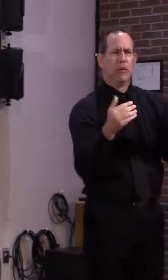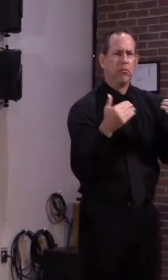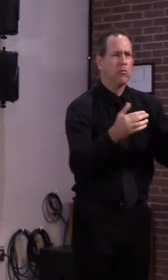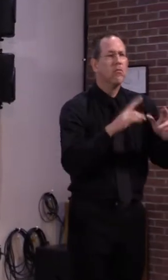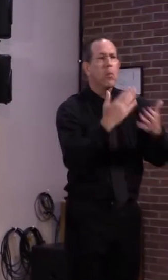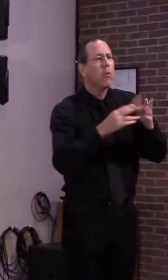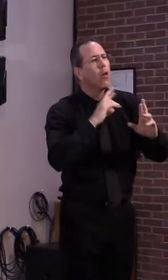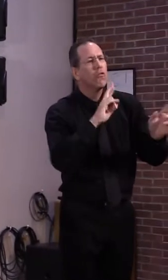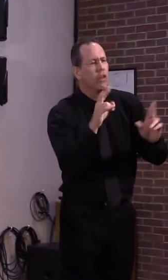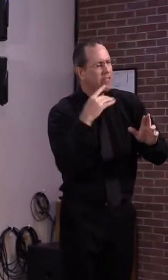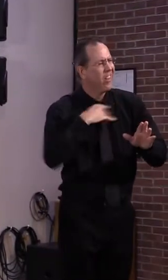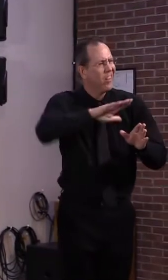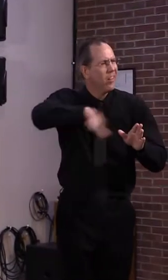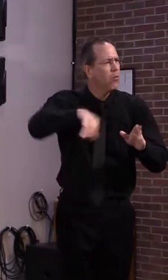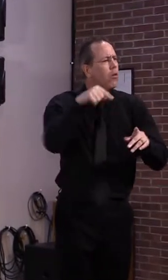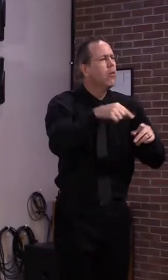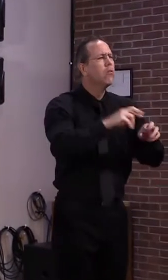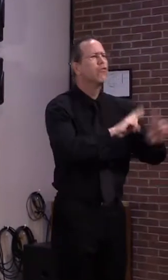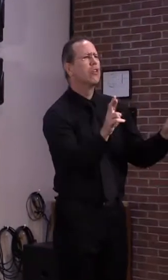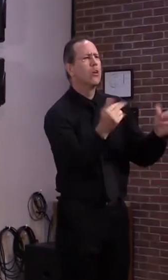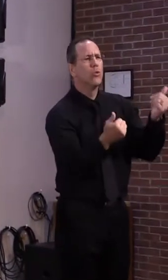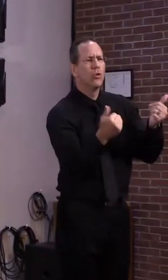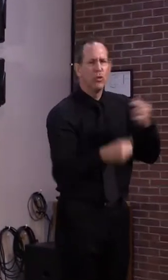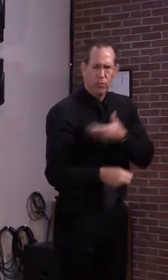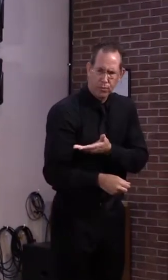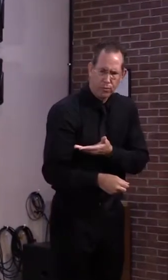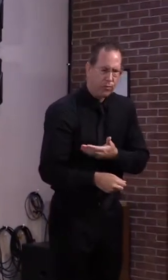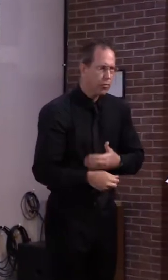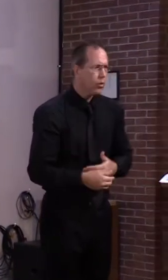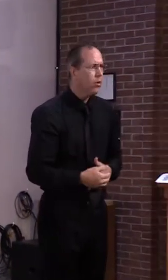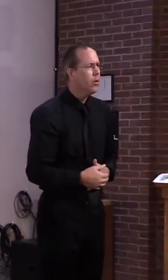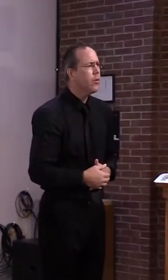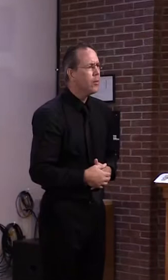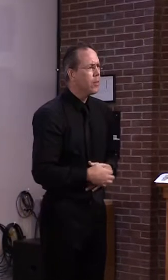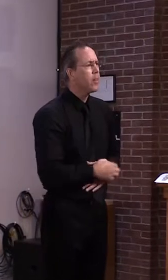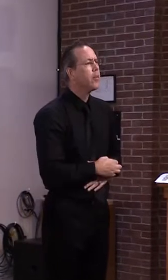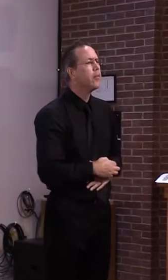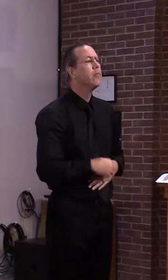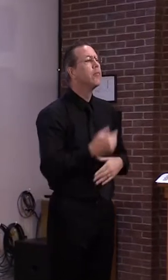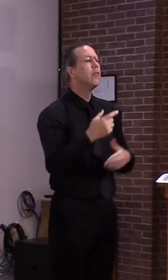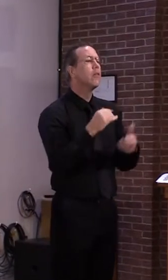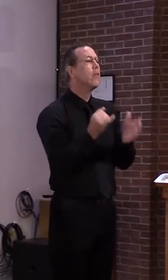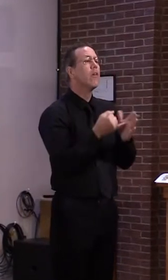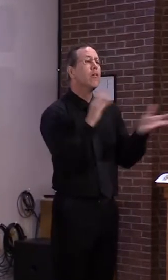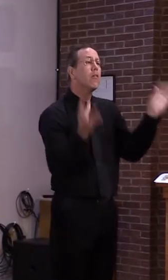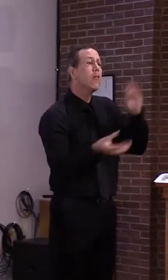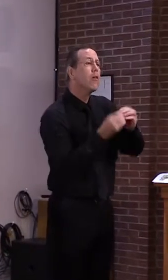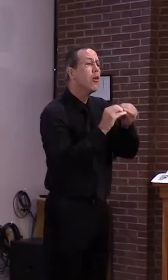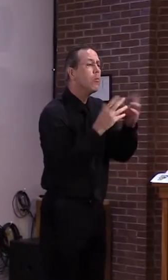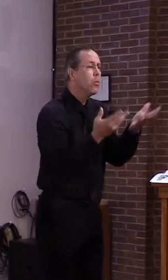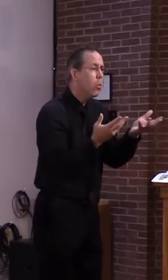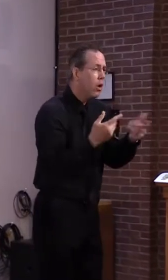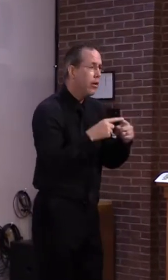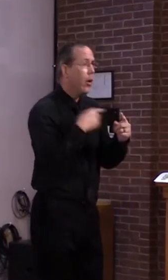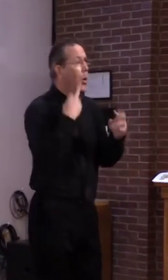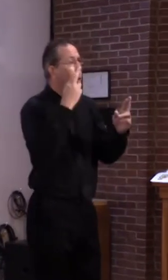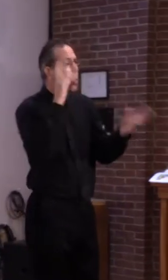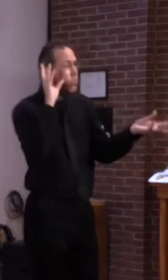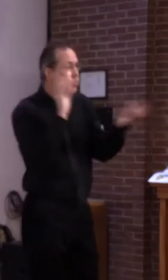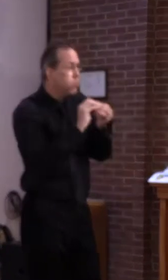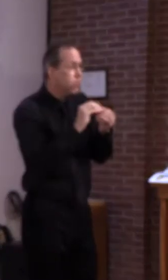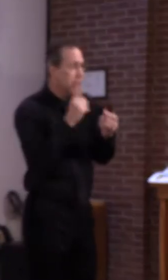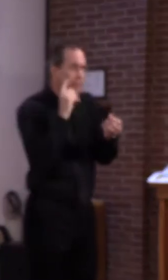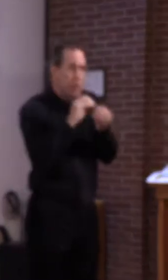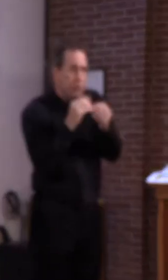as by September 8th. Remember what we're doing here. We're putting a whole new childcare system in place in a couple of